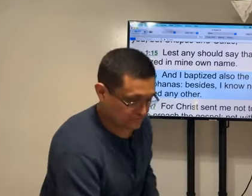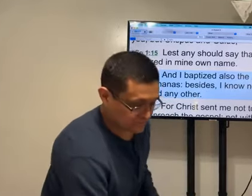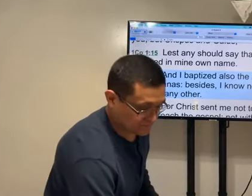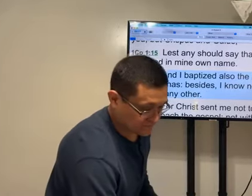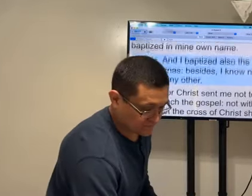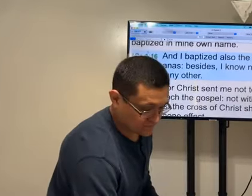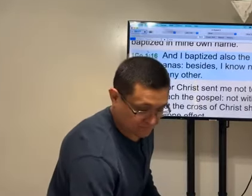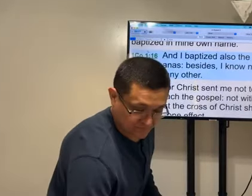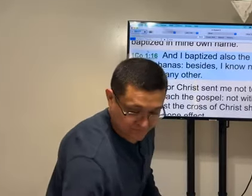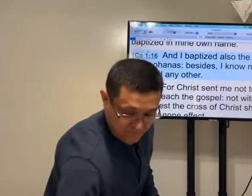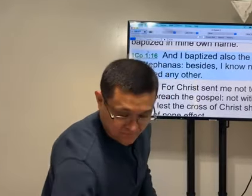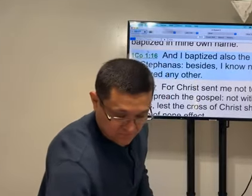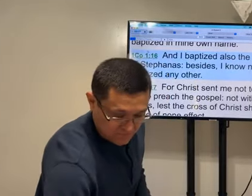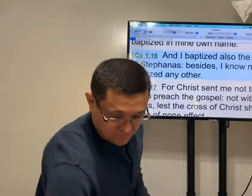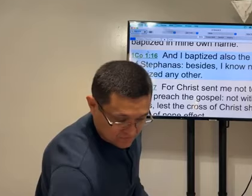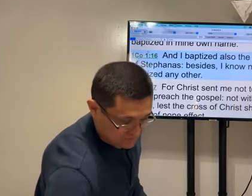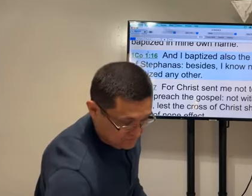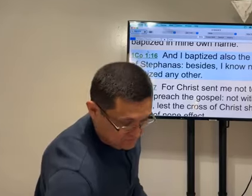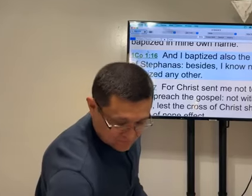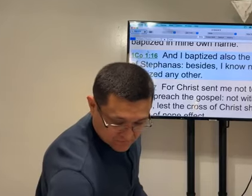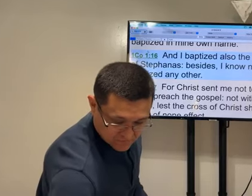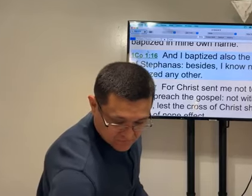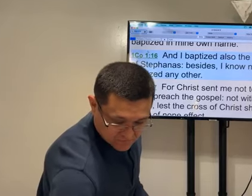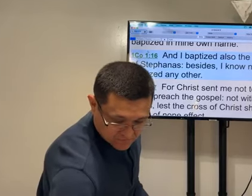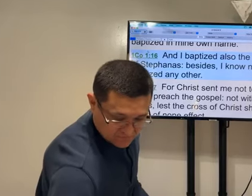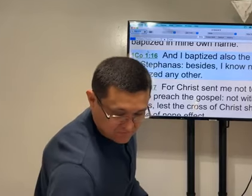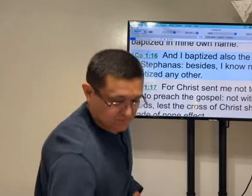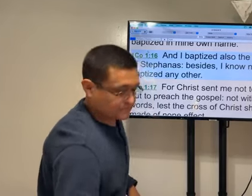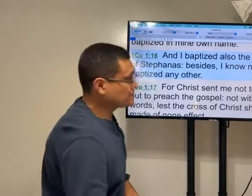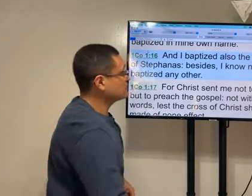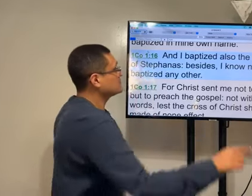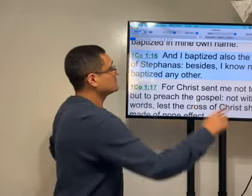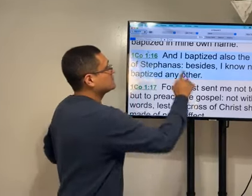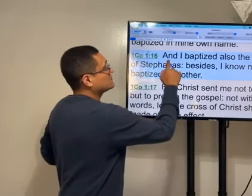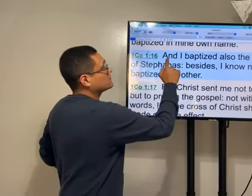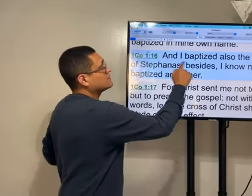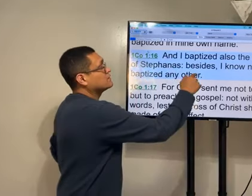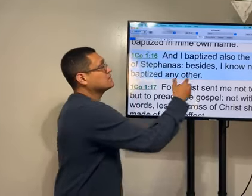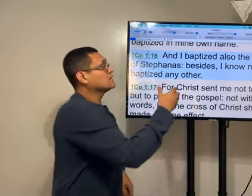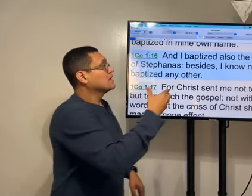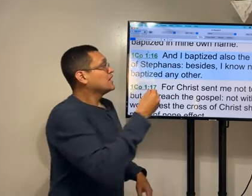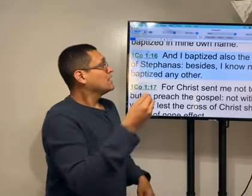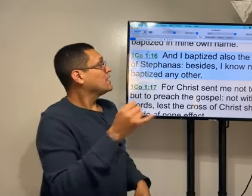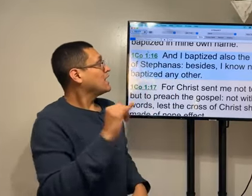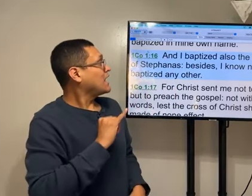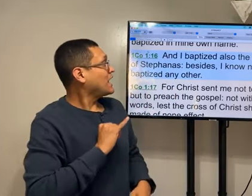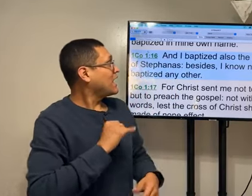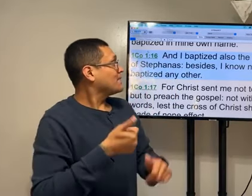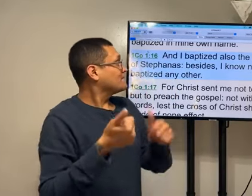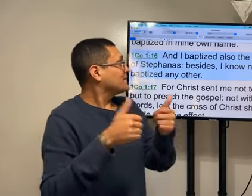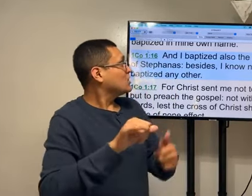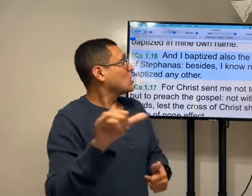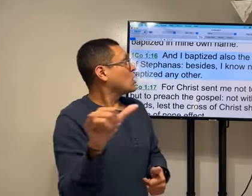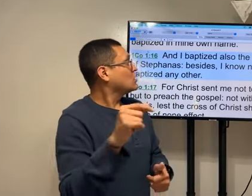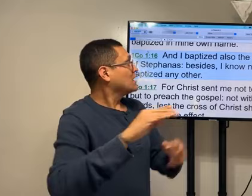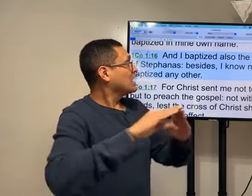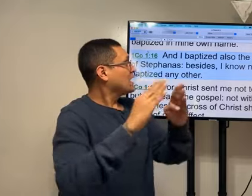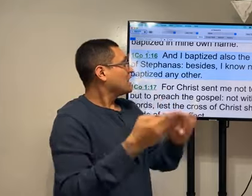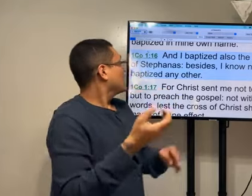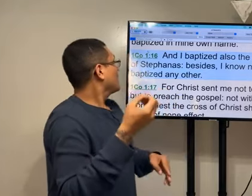So again, Paul is trying to tell them that they shouldn't be saying that they're a group of his, because he did not baptize them in his name. He baptized